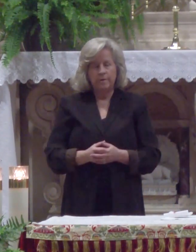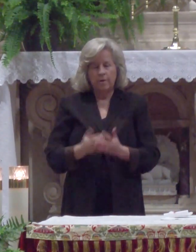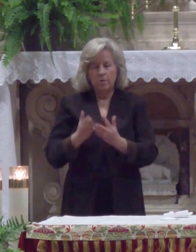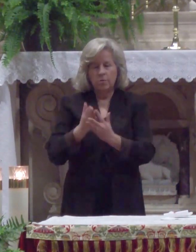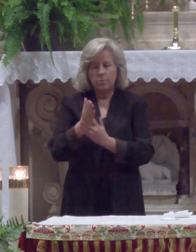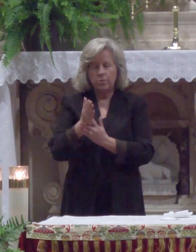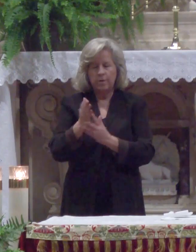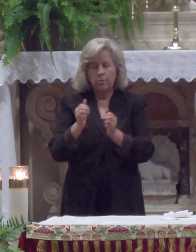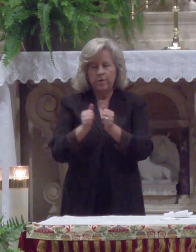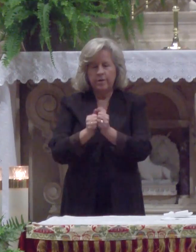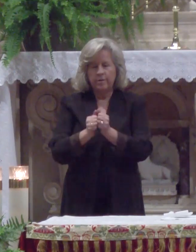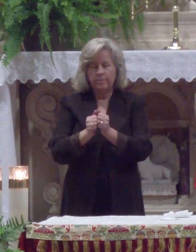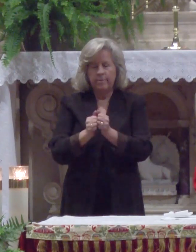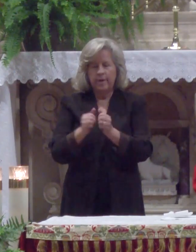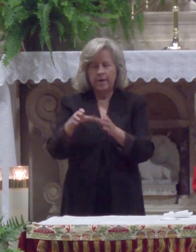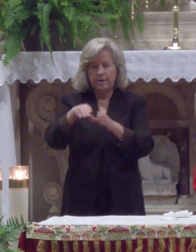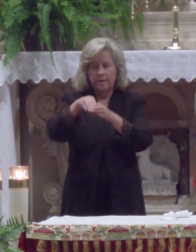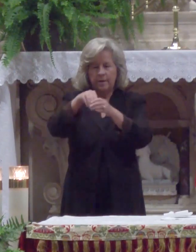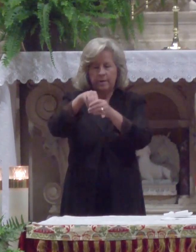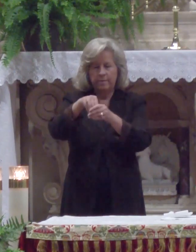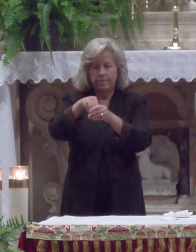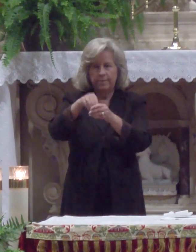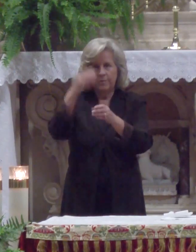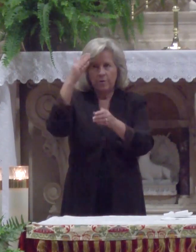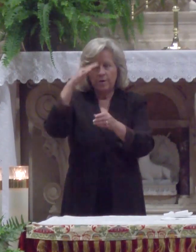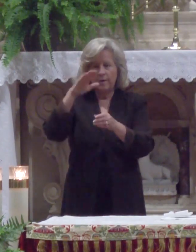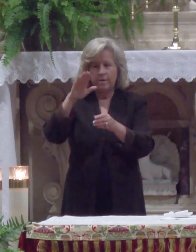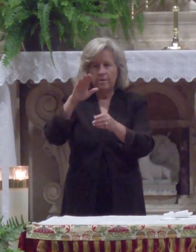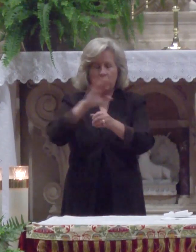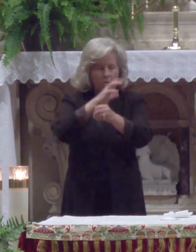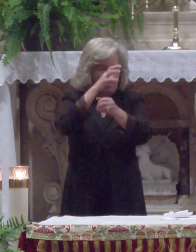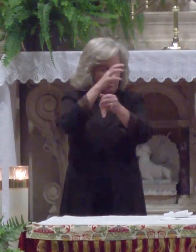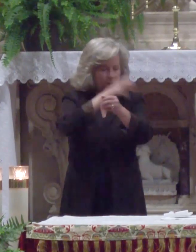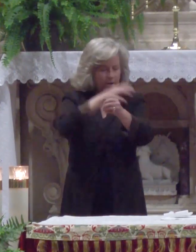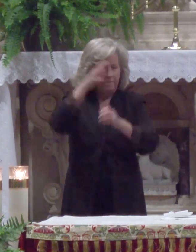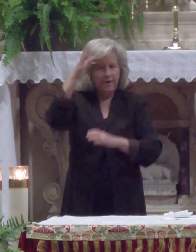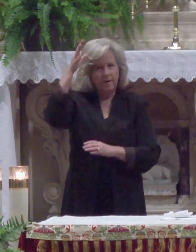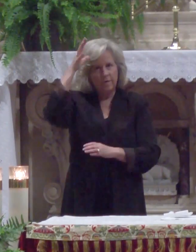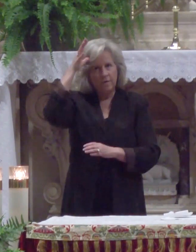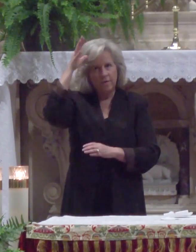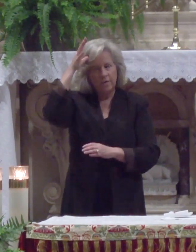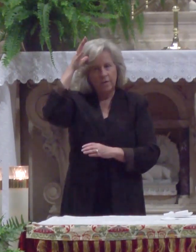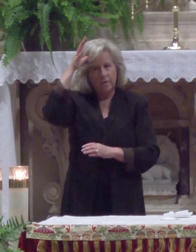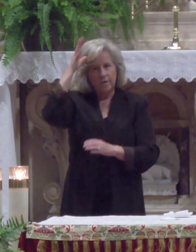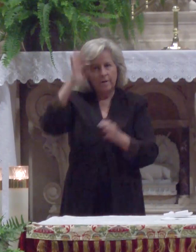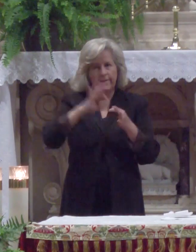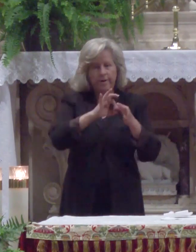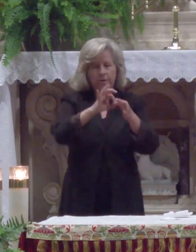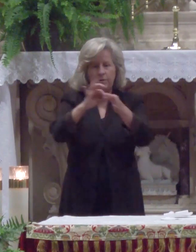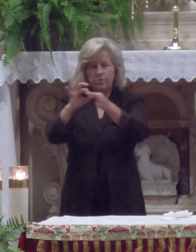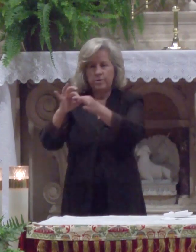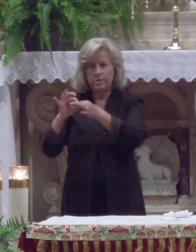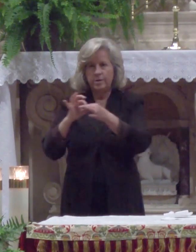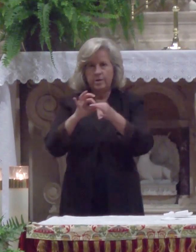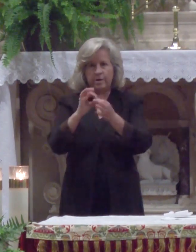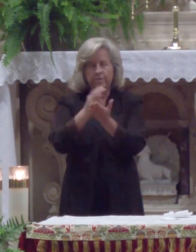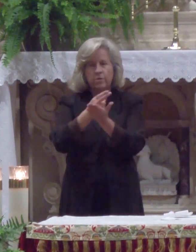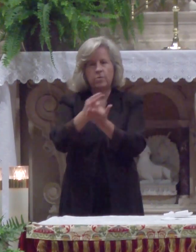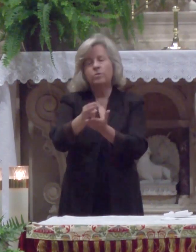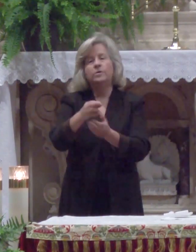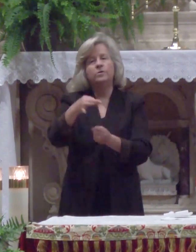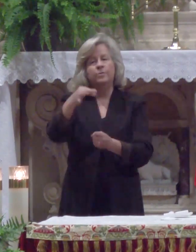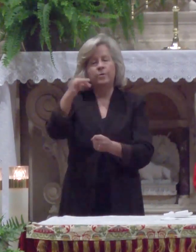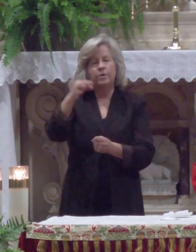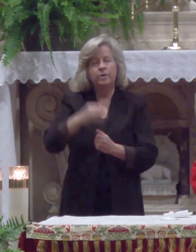Through him and with him and in him, O God, Almighty Father, in the unity of the Holy